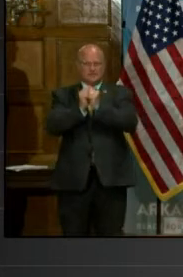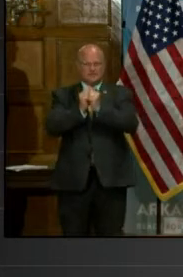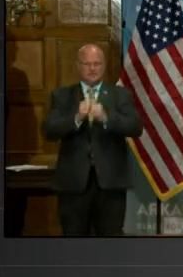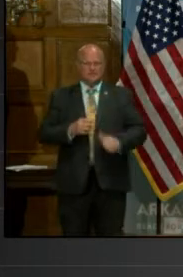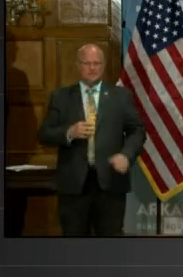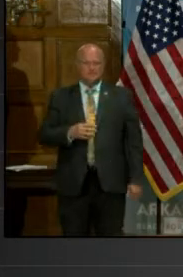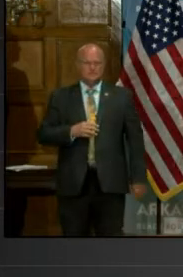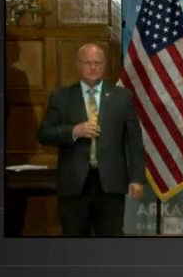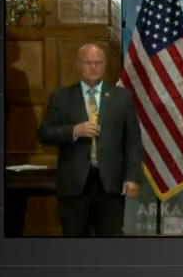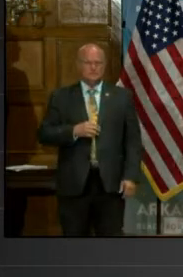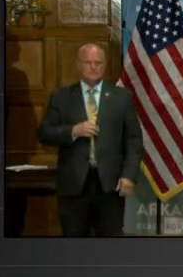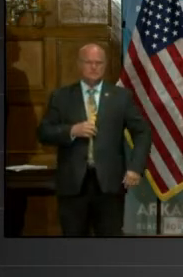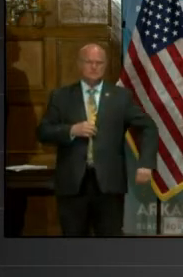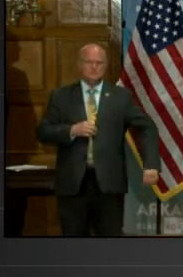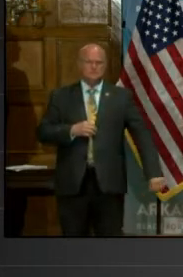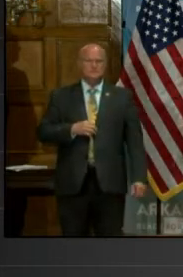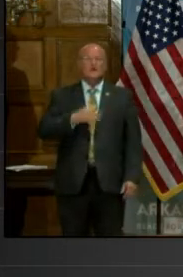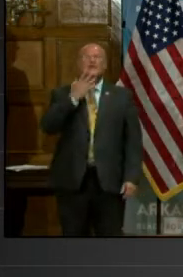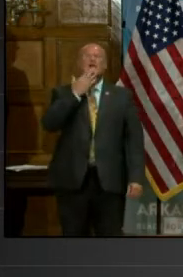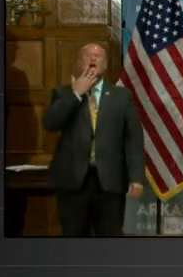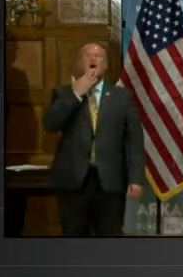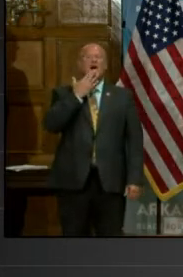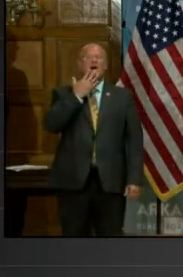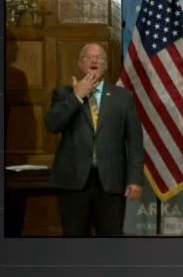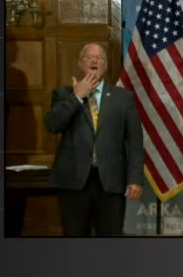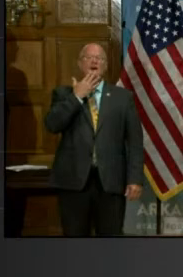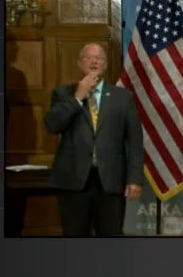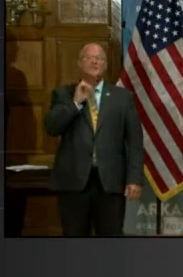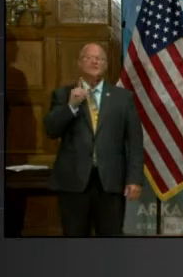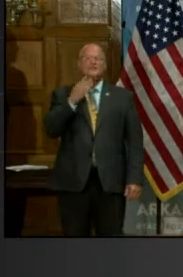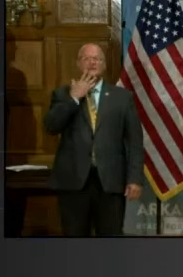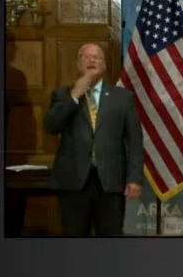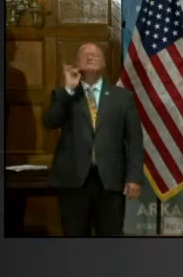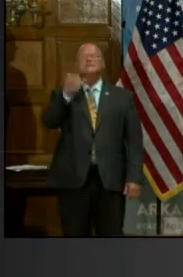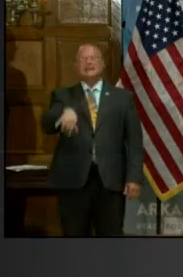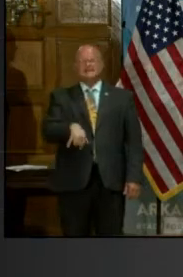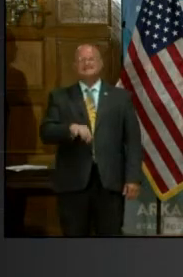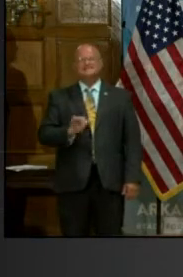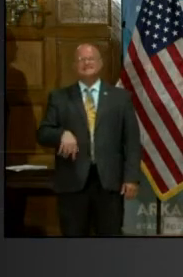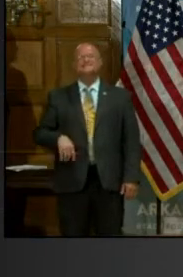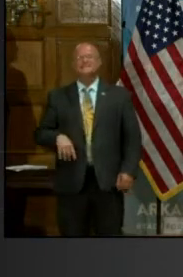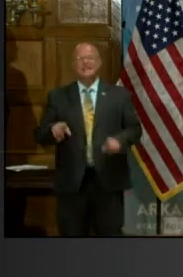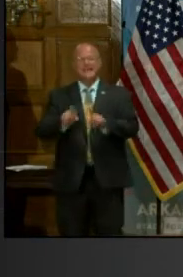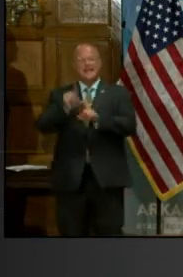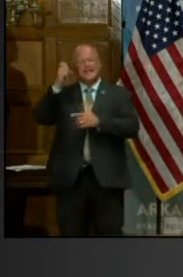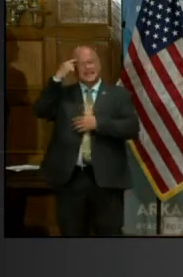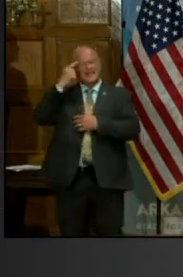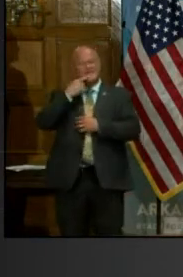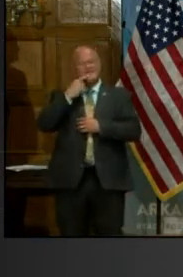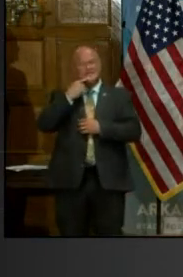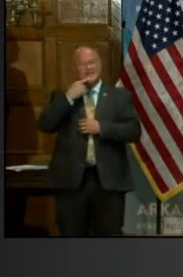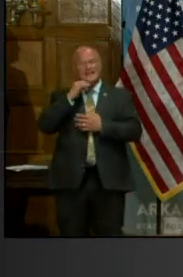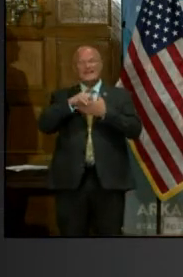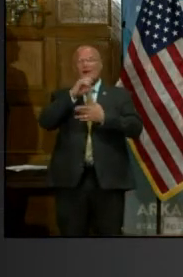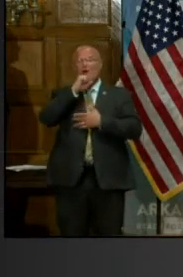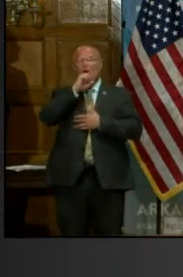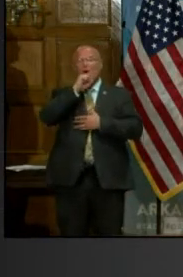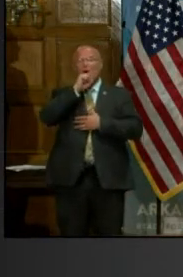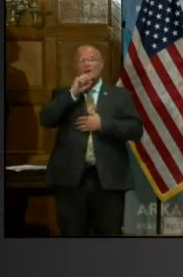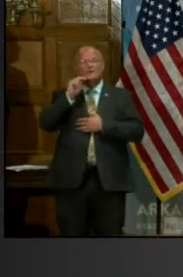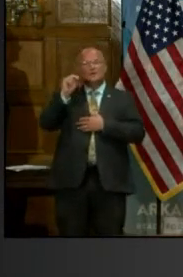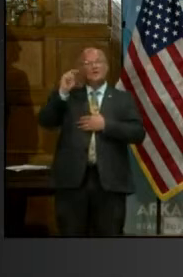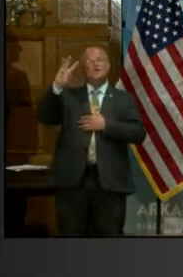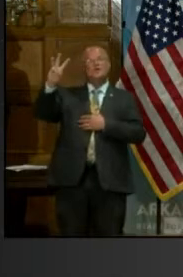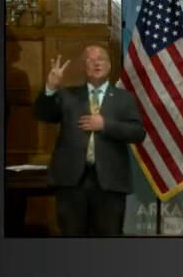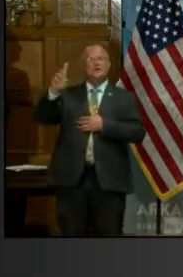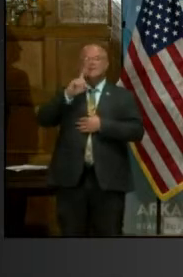The colorful one. There we go. As the governor pointed out, this orange line is Northwest,